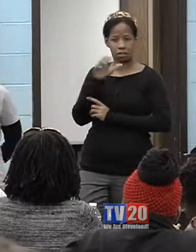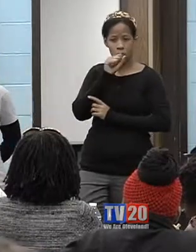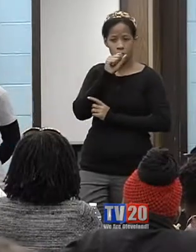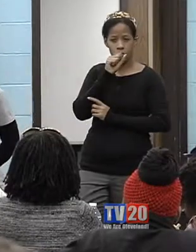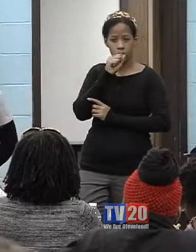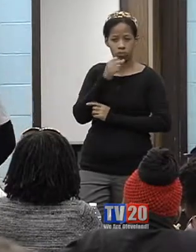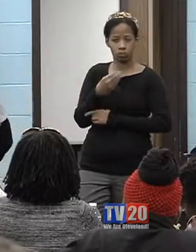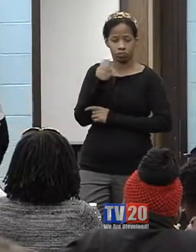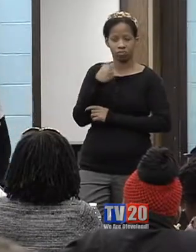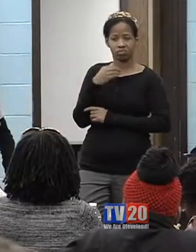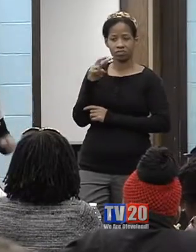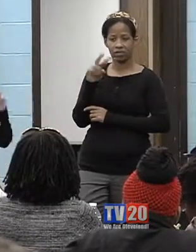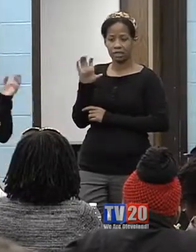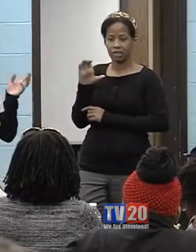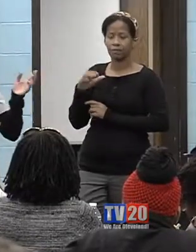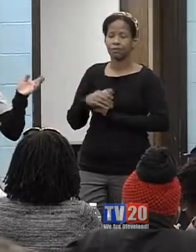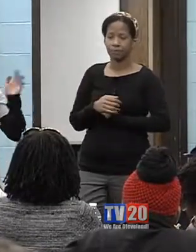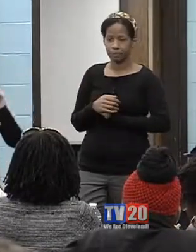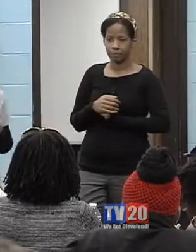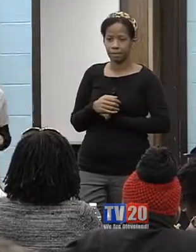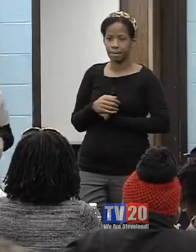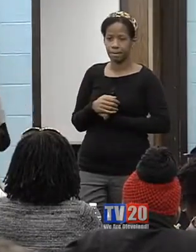so. Vitamin C,